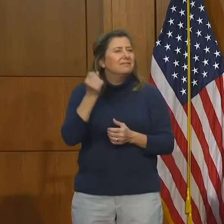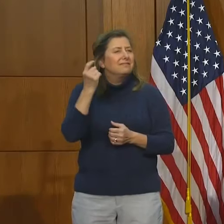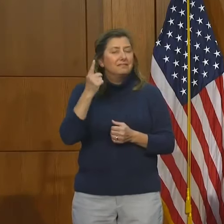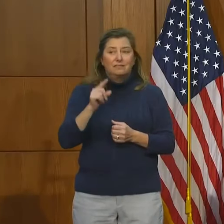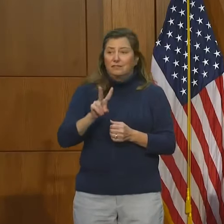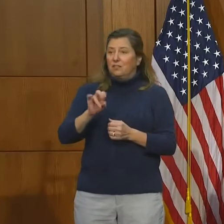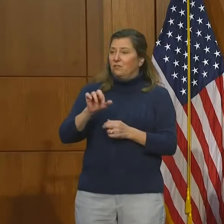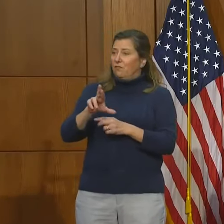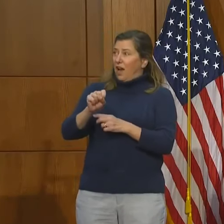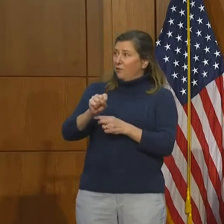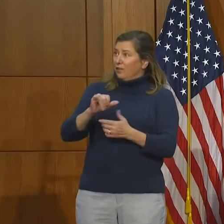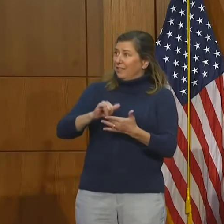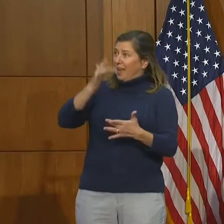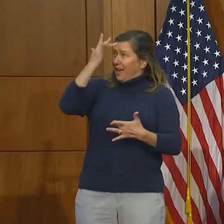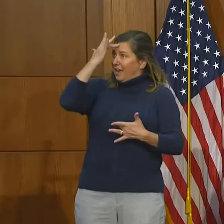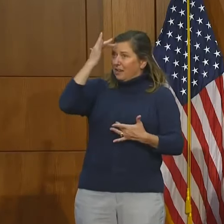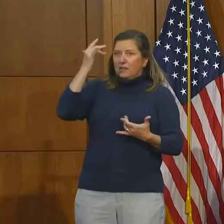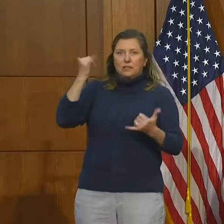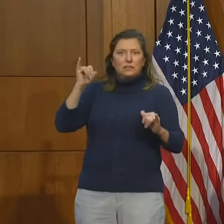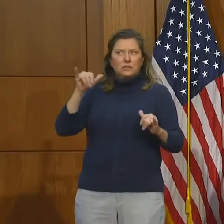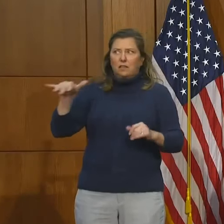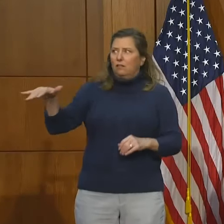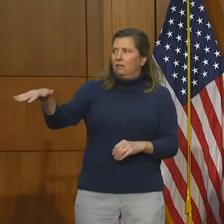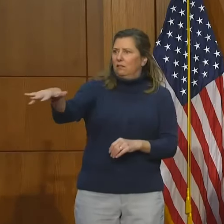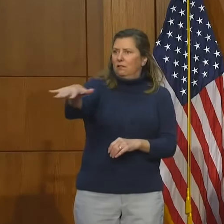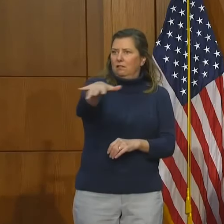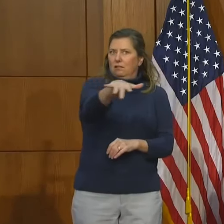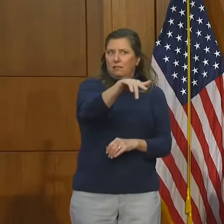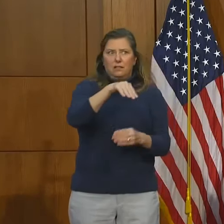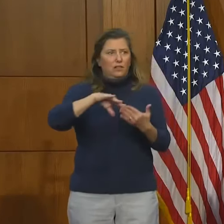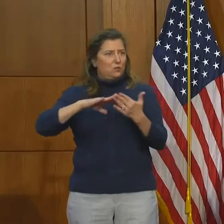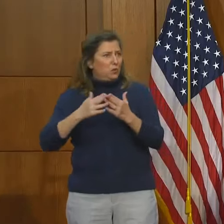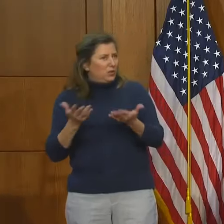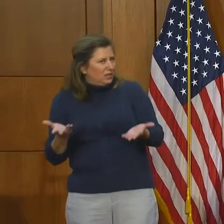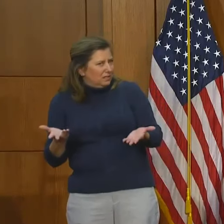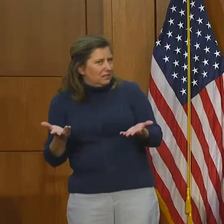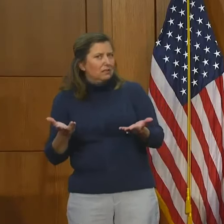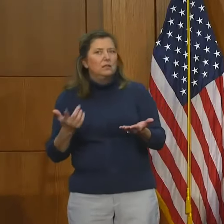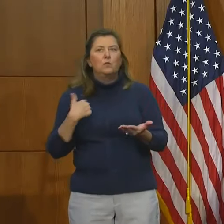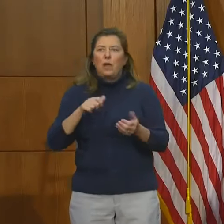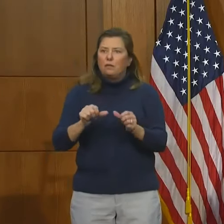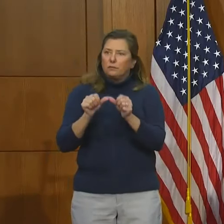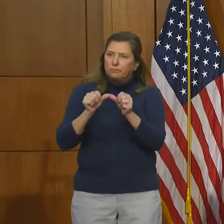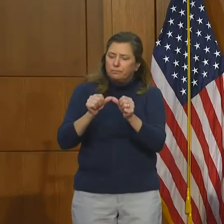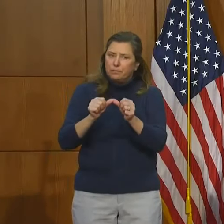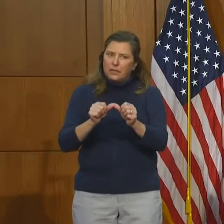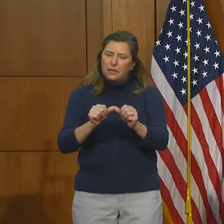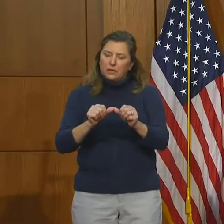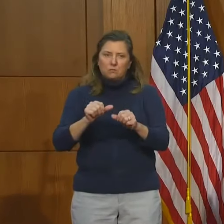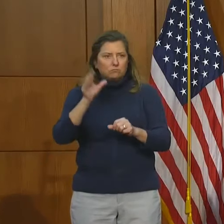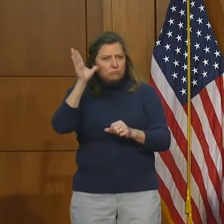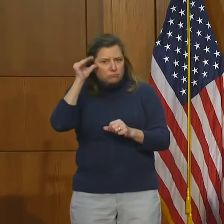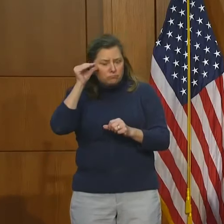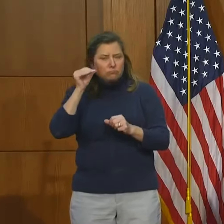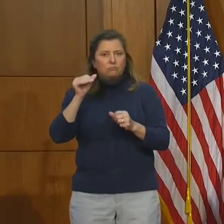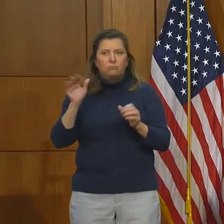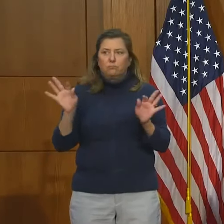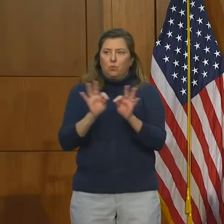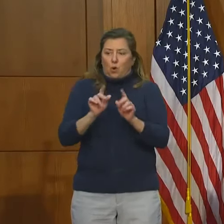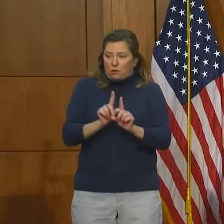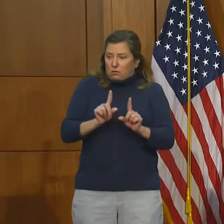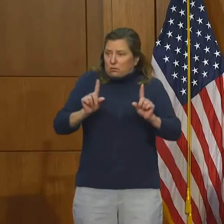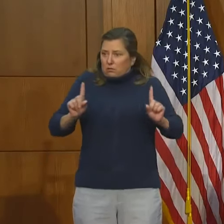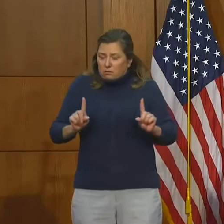the virus is still in our communities, and we need to continue our vigilance and social